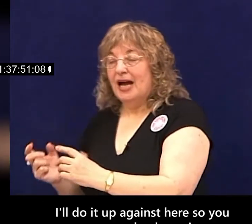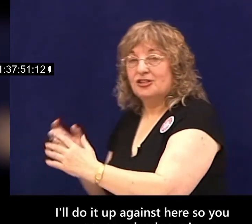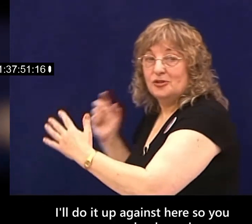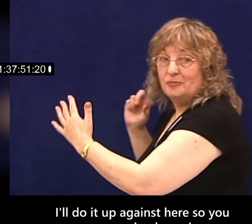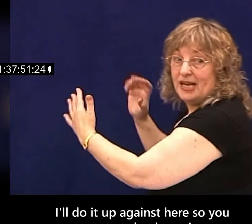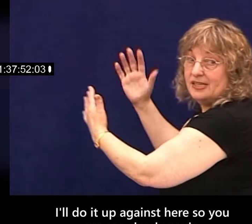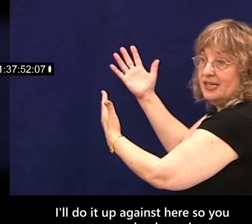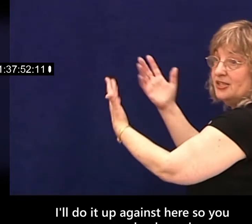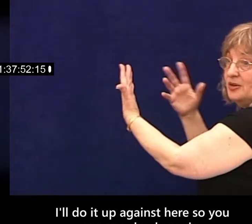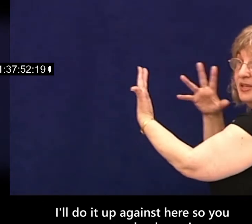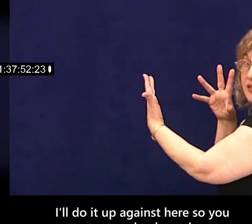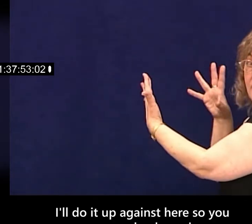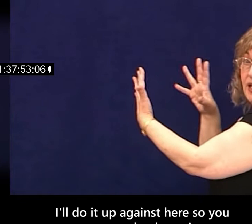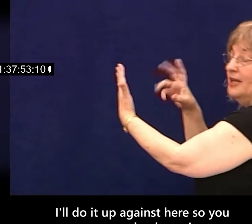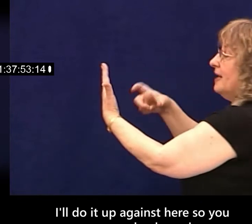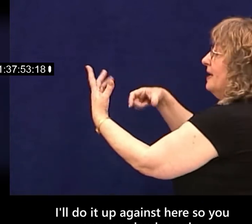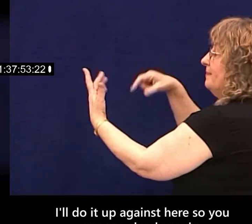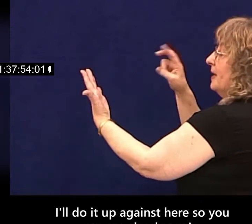do it up against here so you can see clearly again.